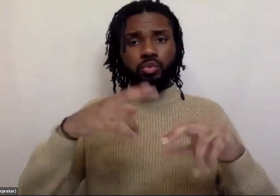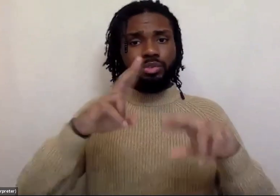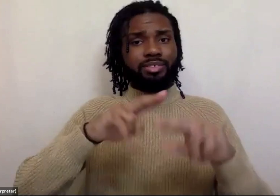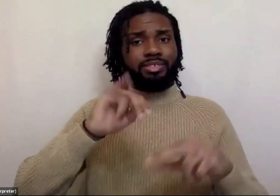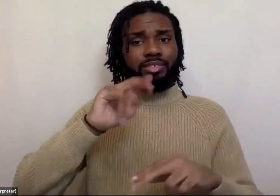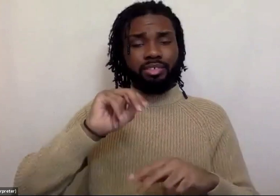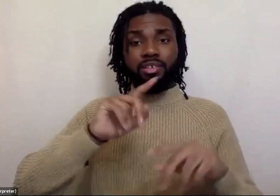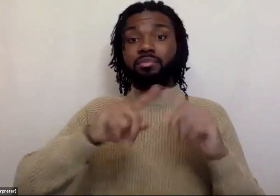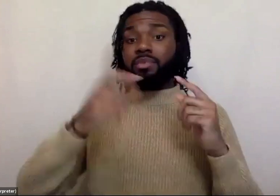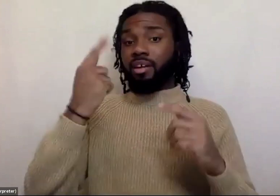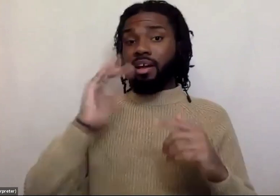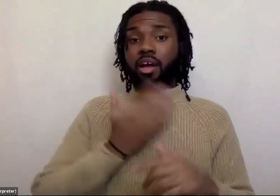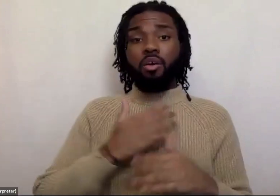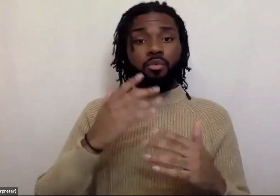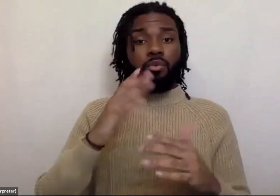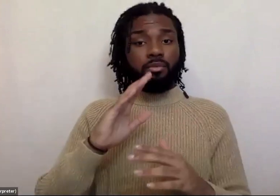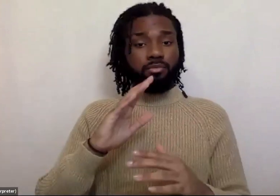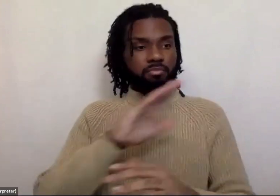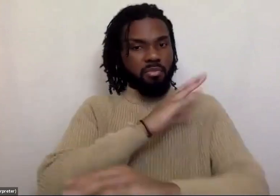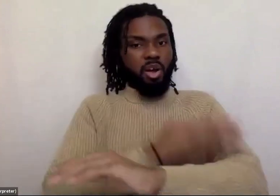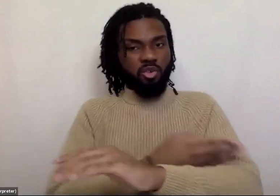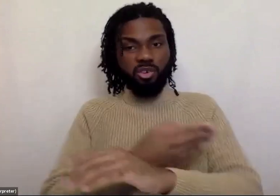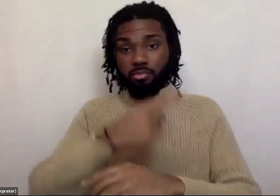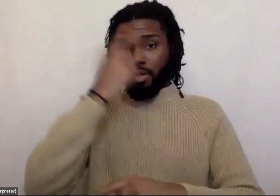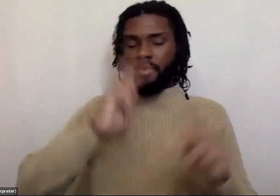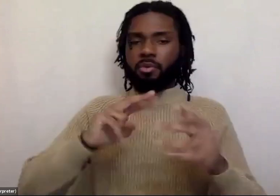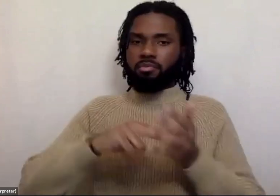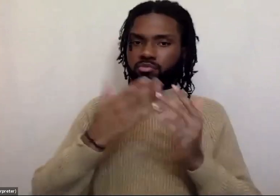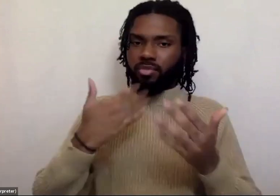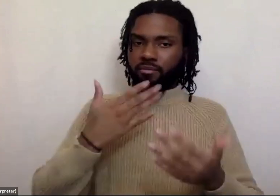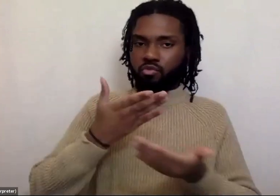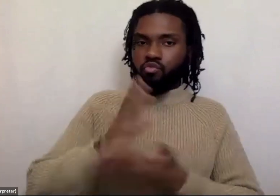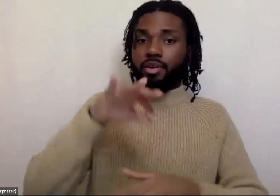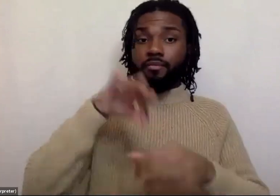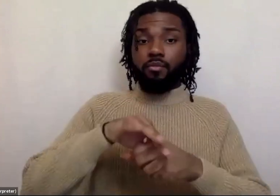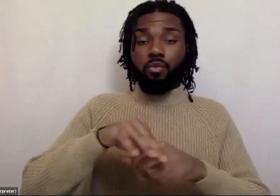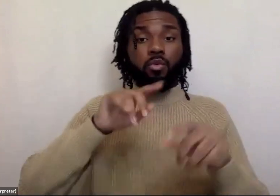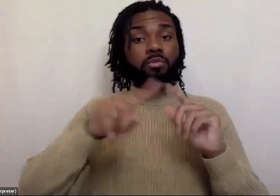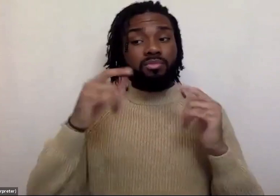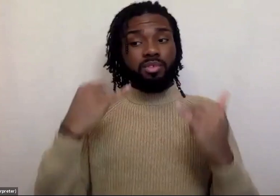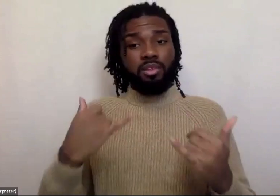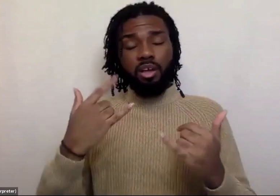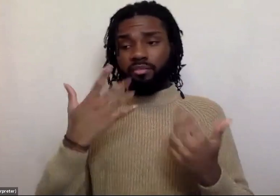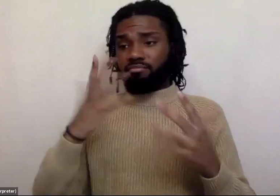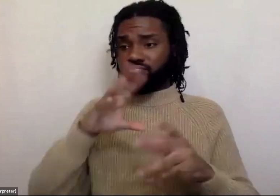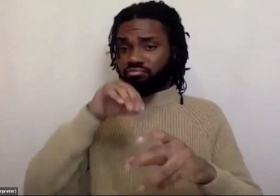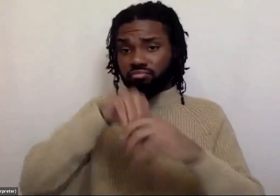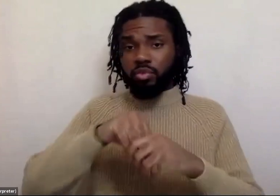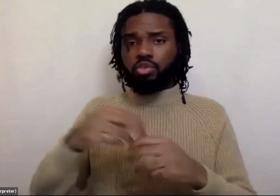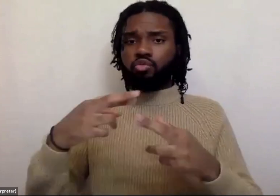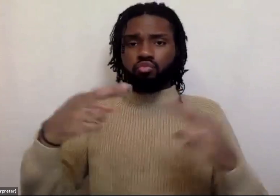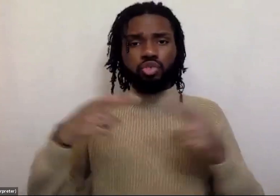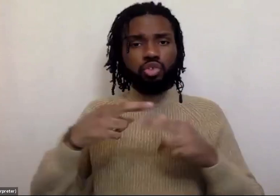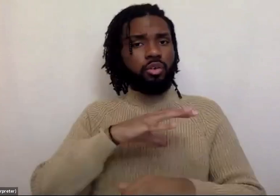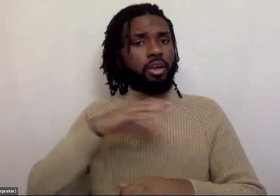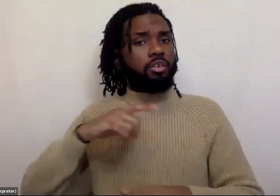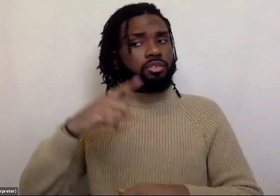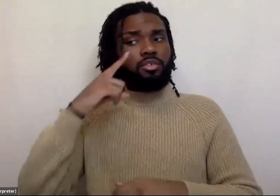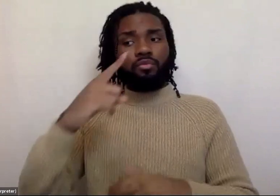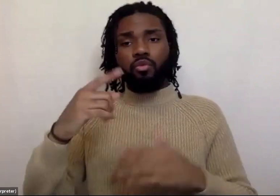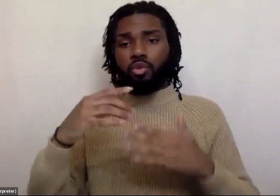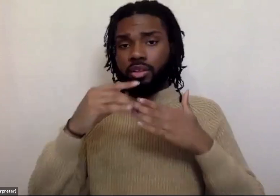people will be around the right to vote. Now, Amzie knew this because he had been part of this Regional Council of Negro Leadership, these